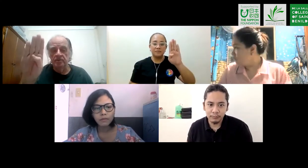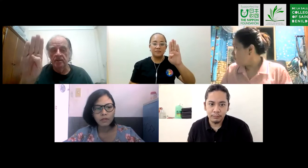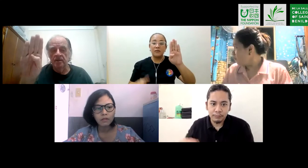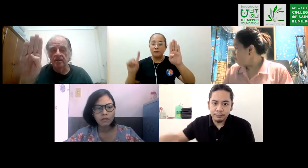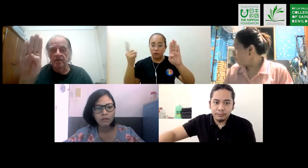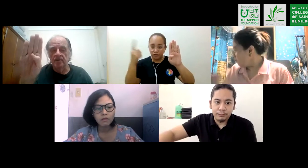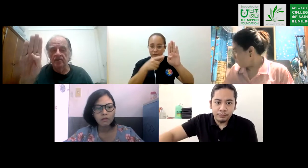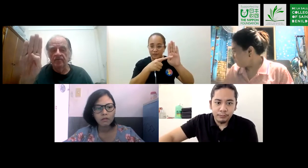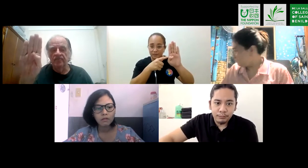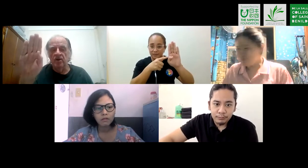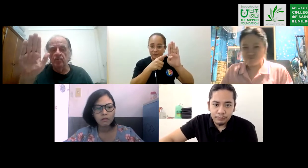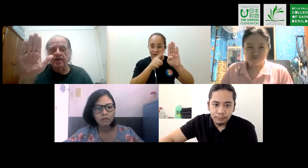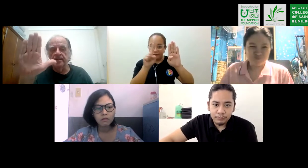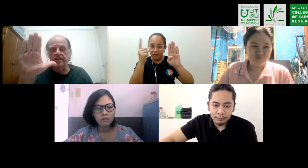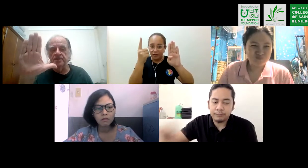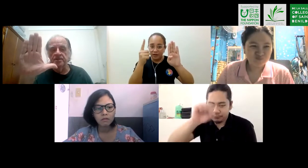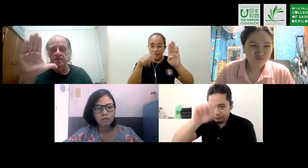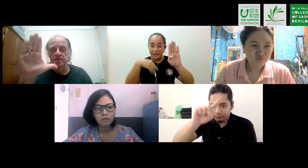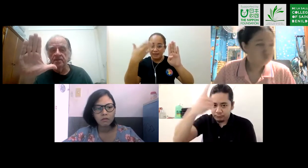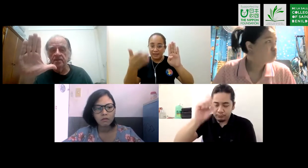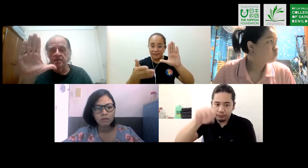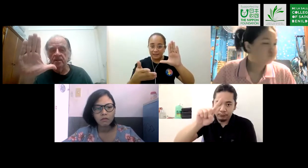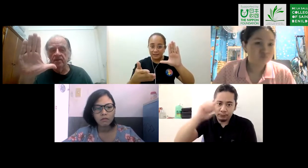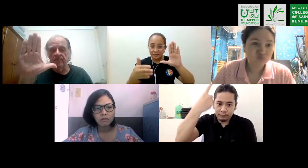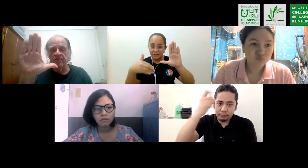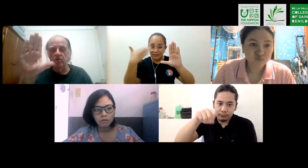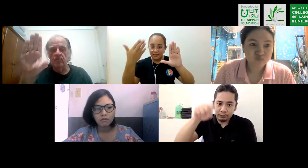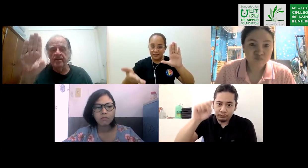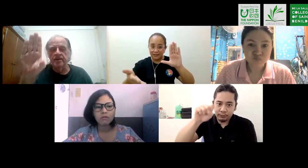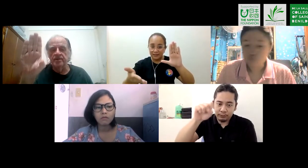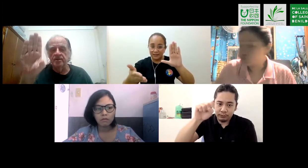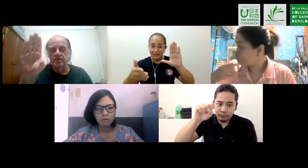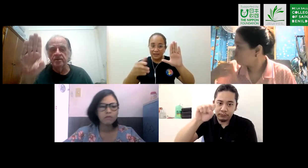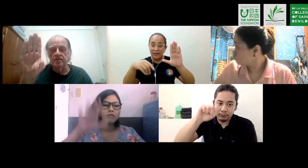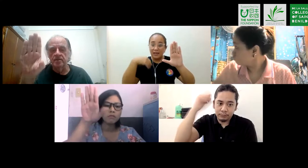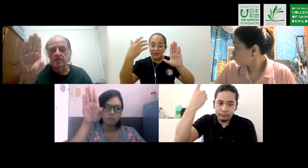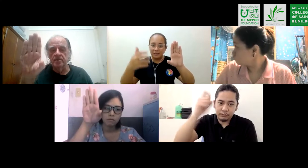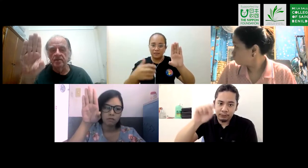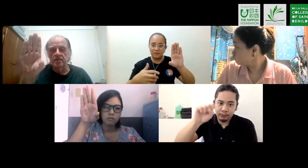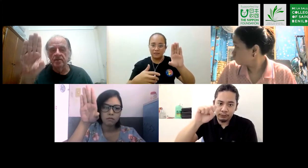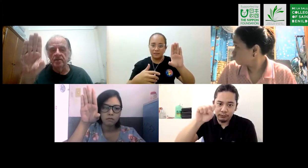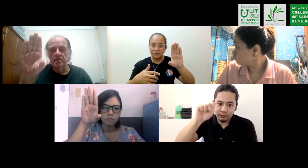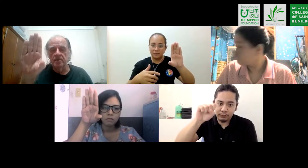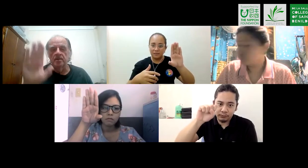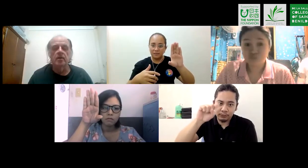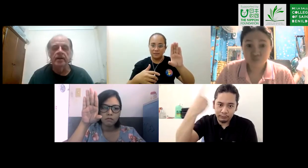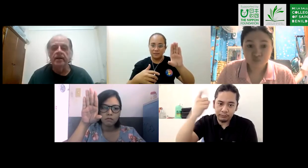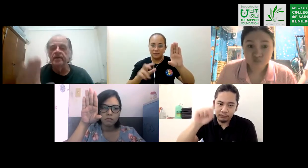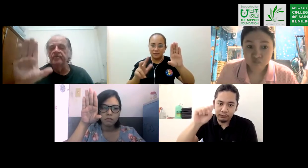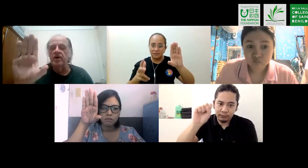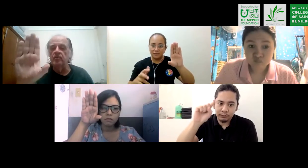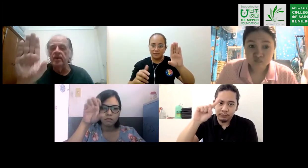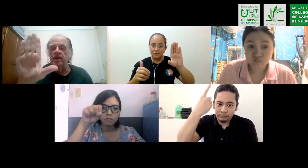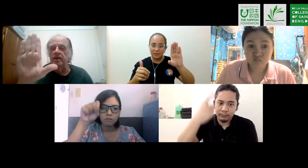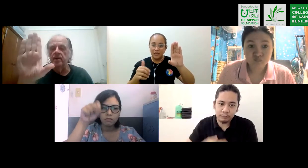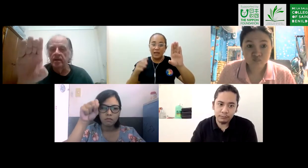first, followed by this, followed by this. Yes, sir. Okay, and